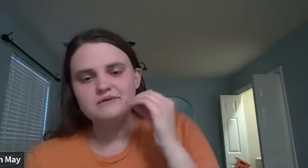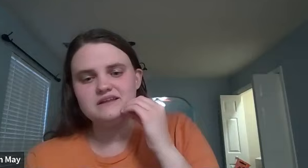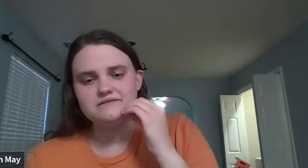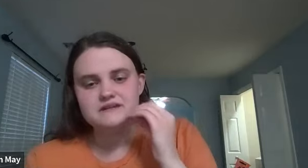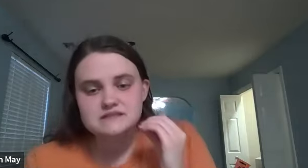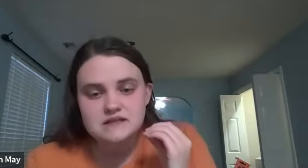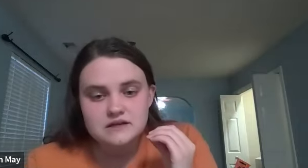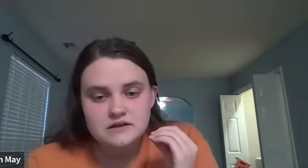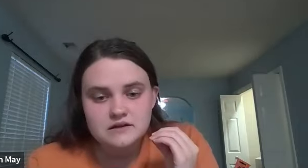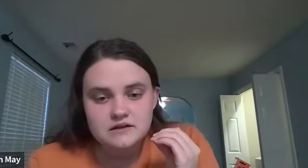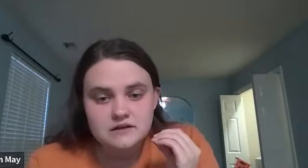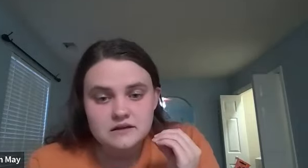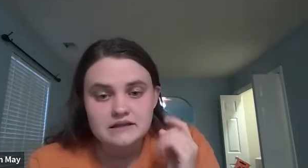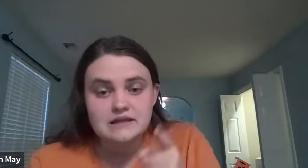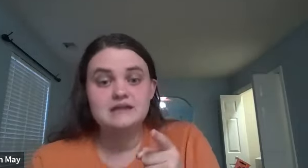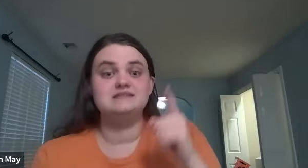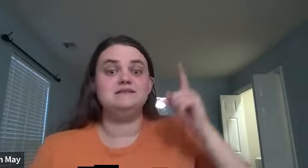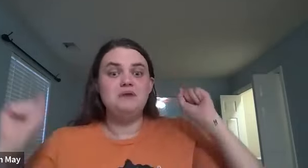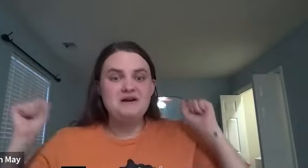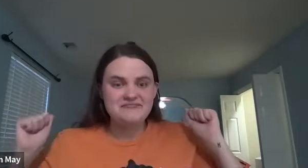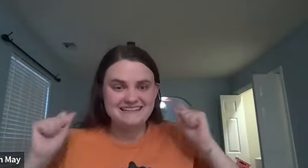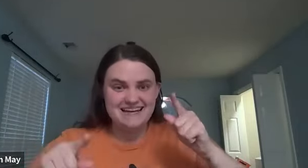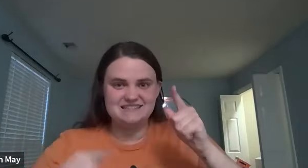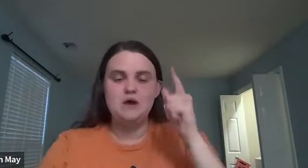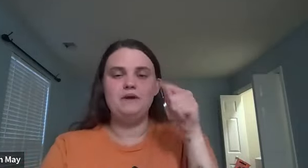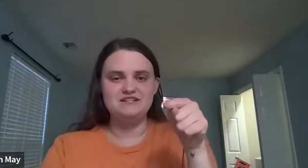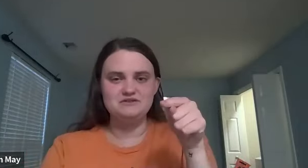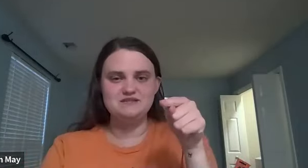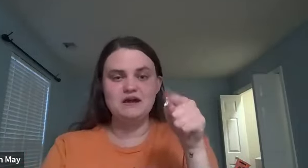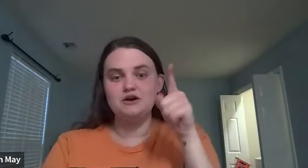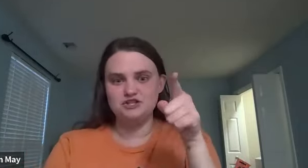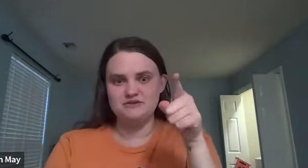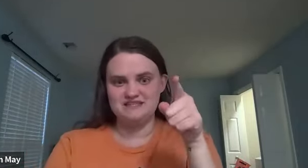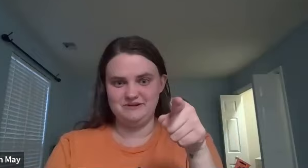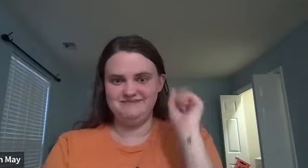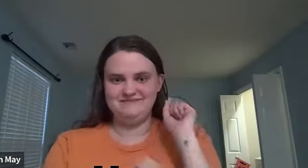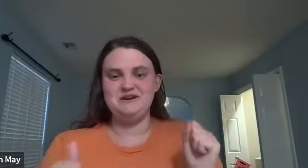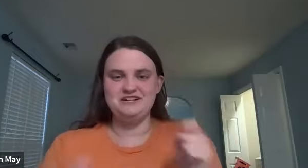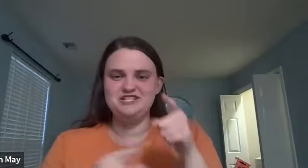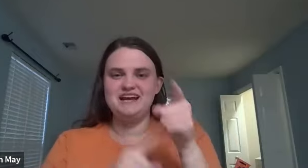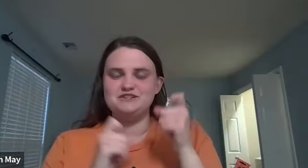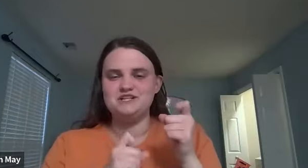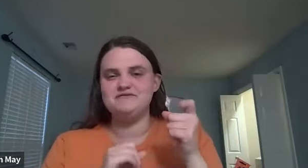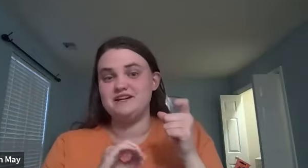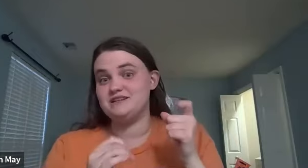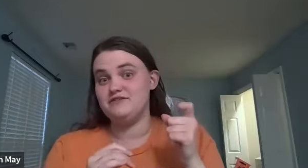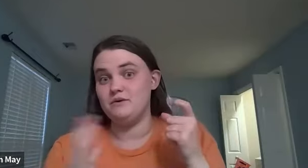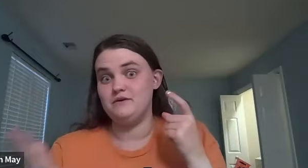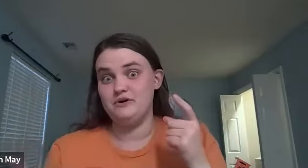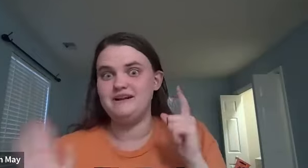really a fist. Yes, perfect. Yes. When I do this one, I'll show this one. Sorry, she asked a question if I could sign the word for book, and I